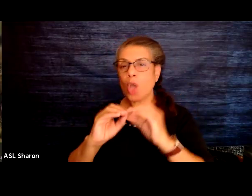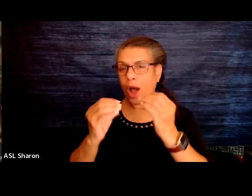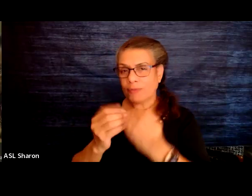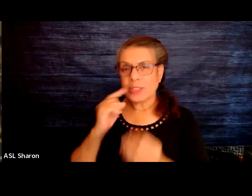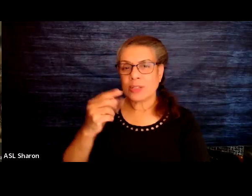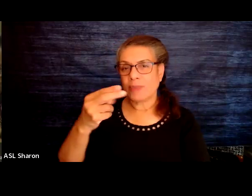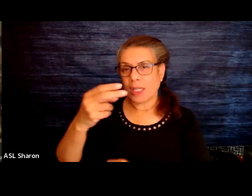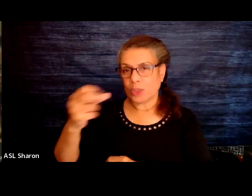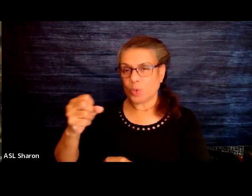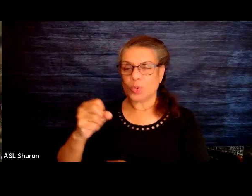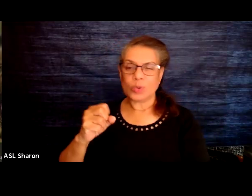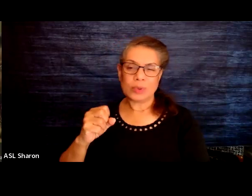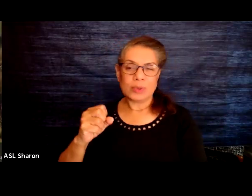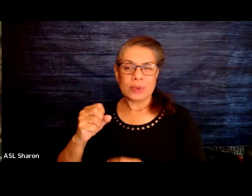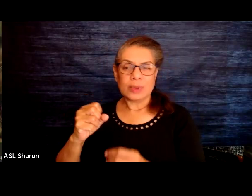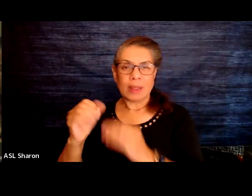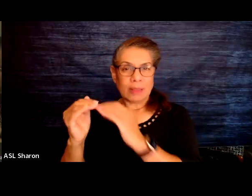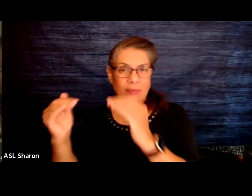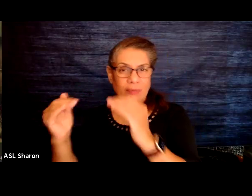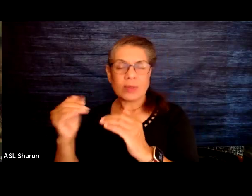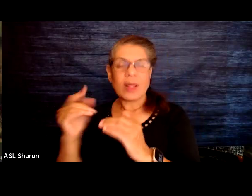the secondary schools on.